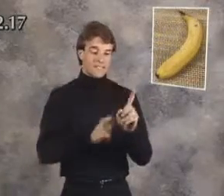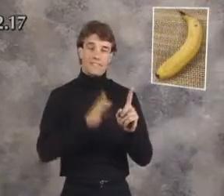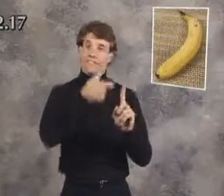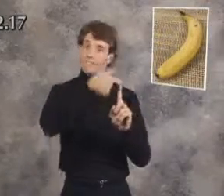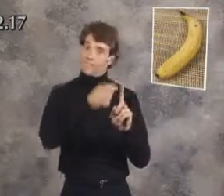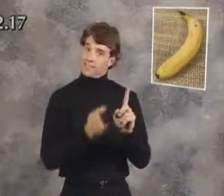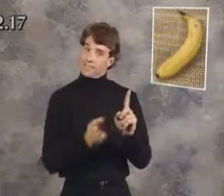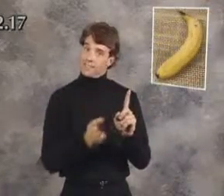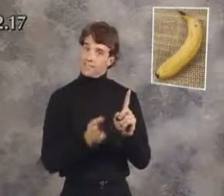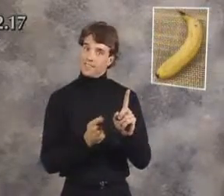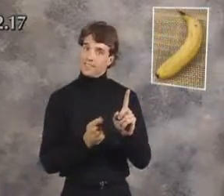Banana.